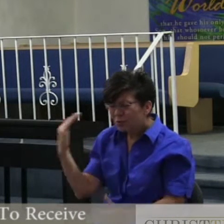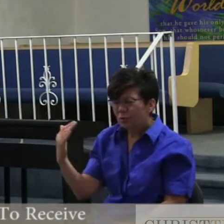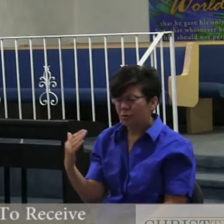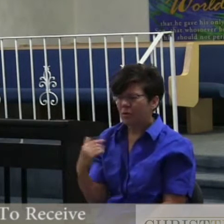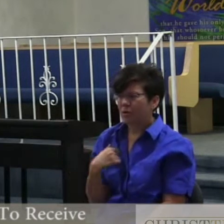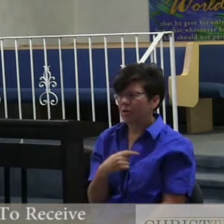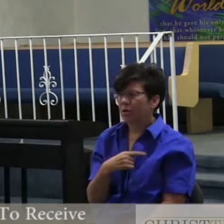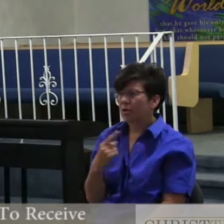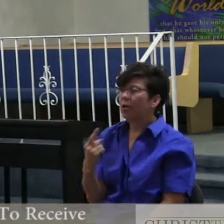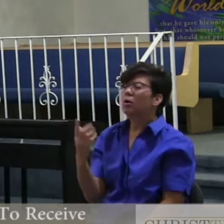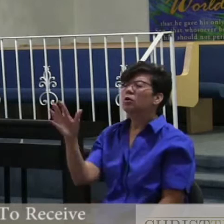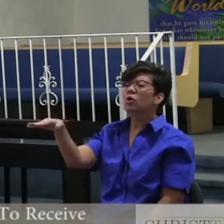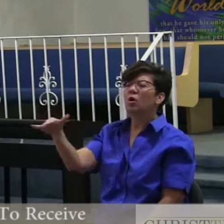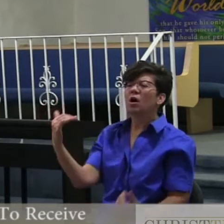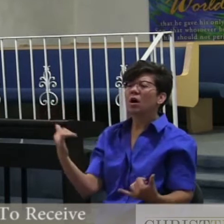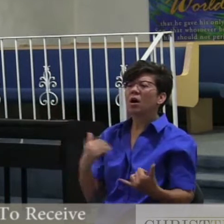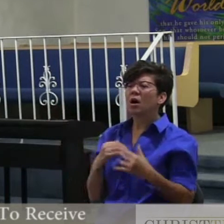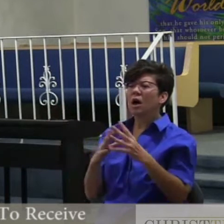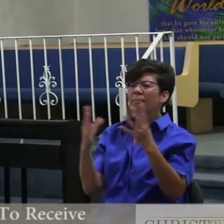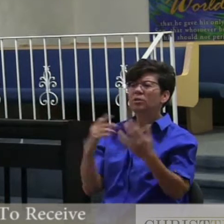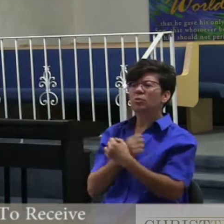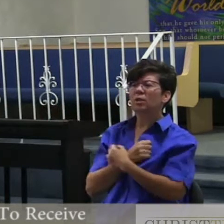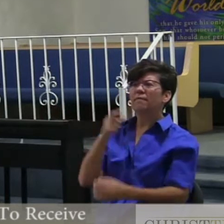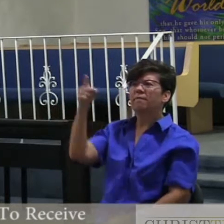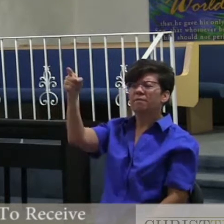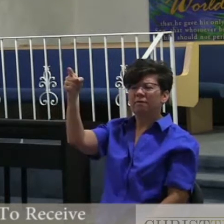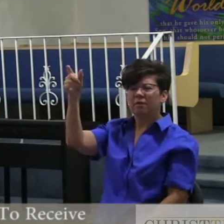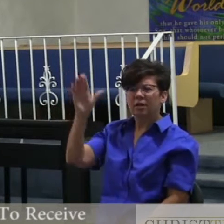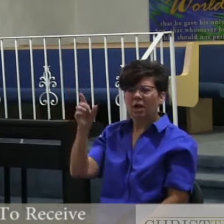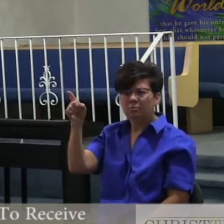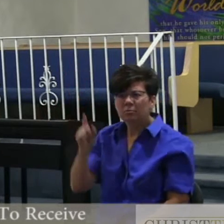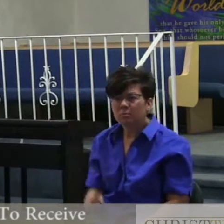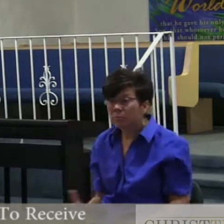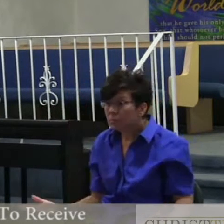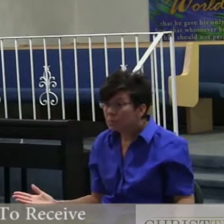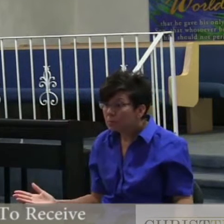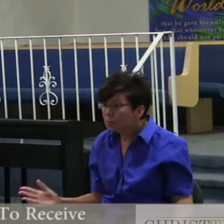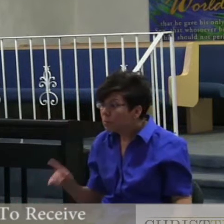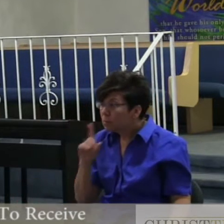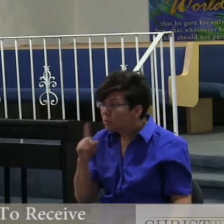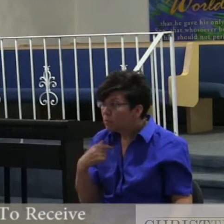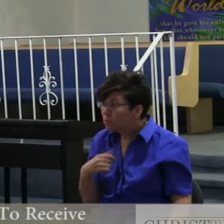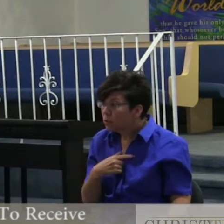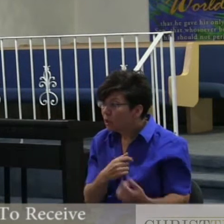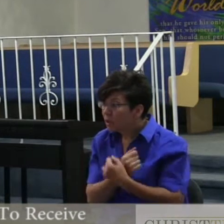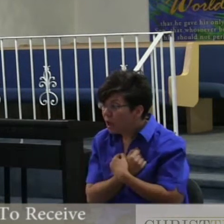But how much do we love God? Do we really love God?